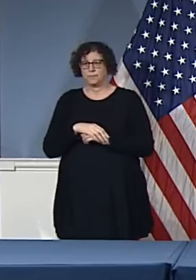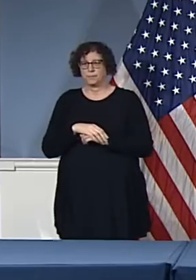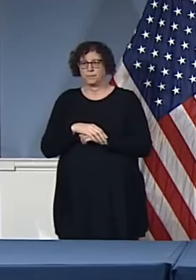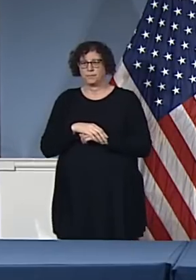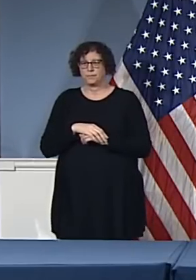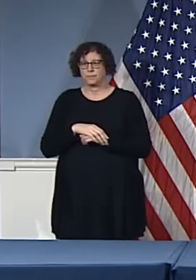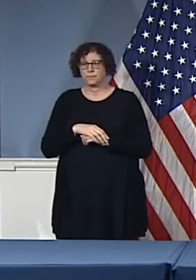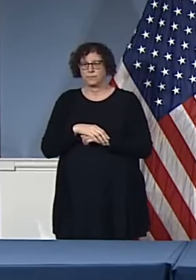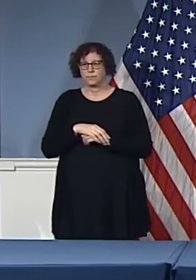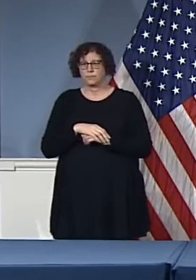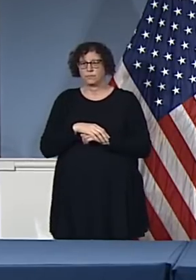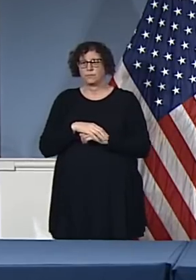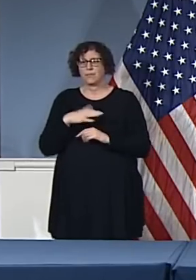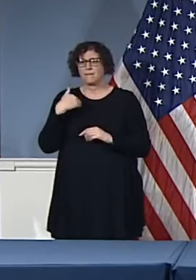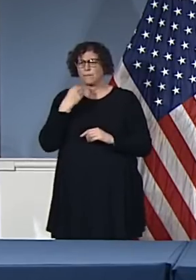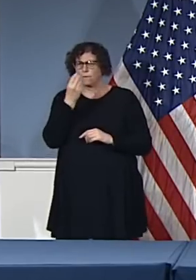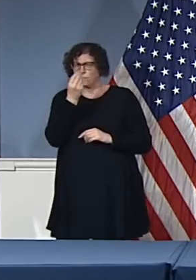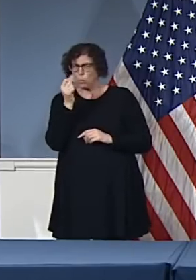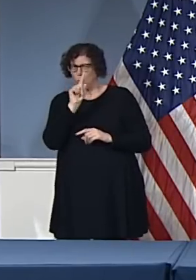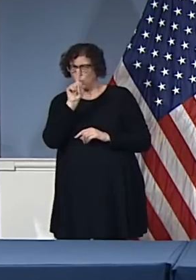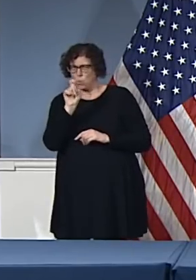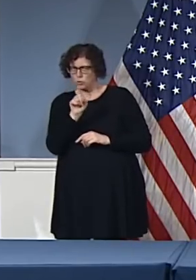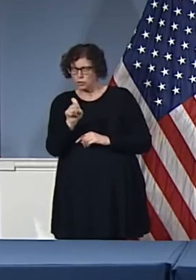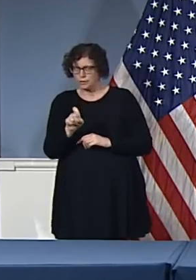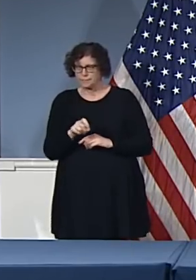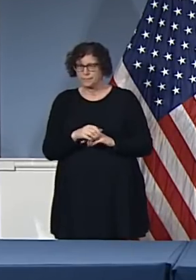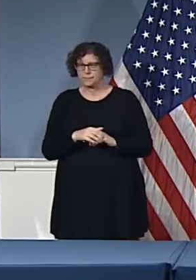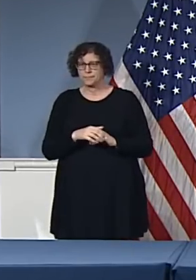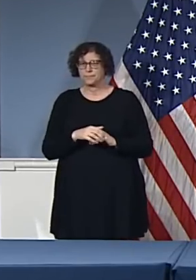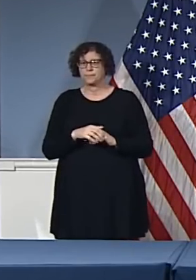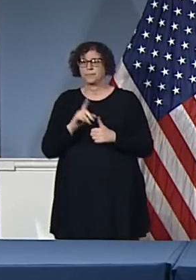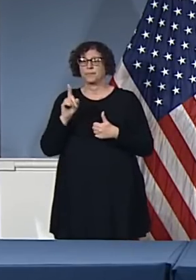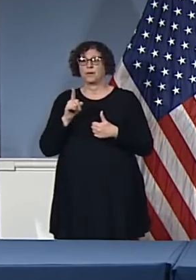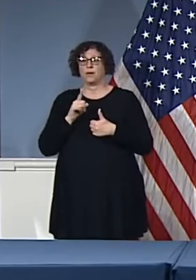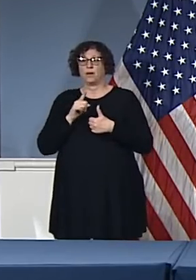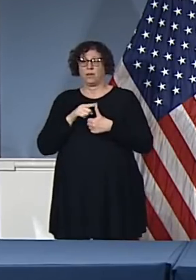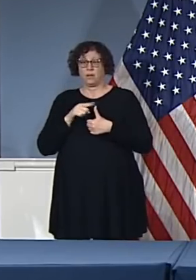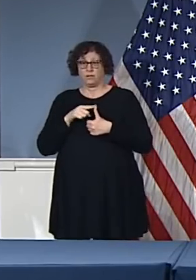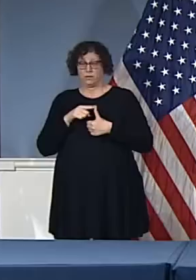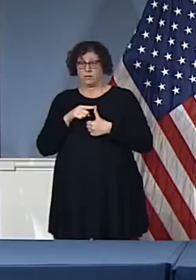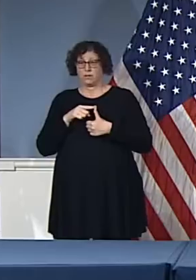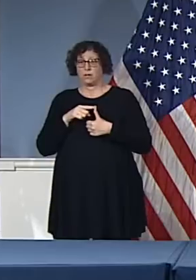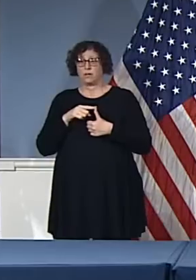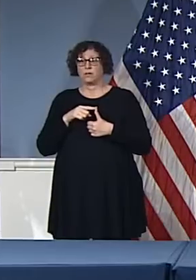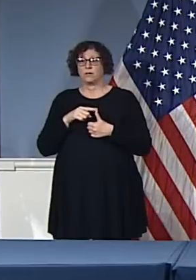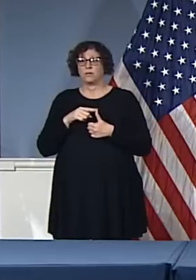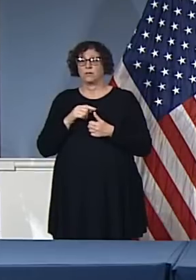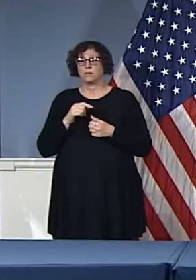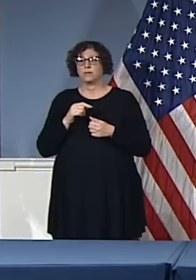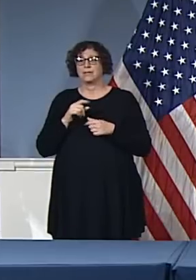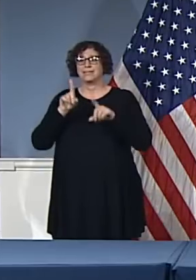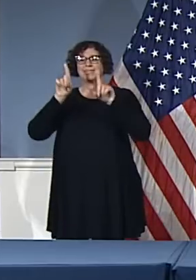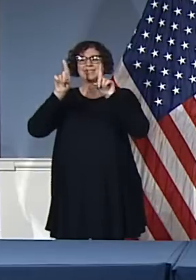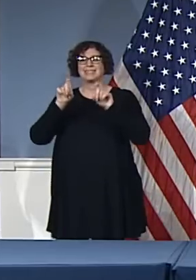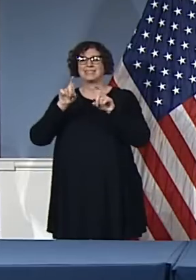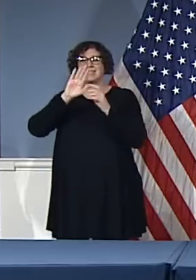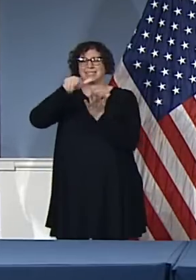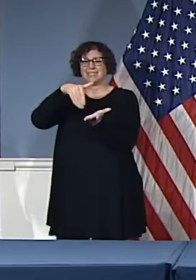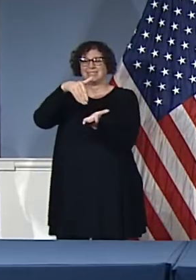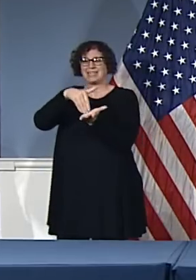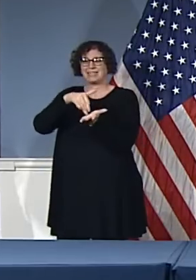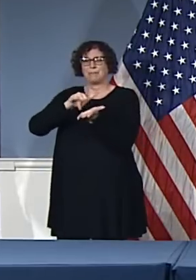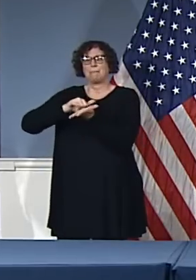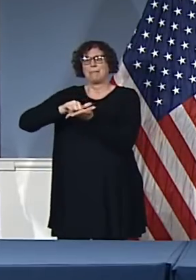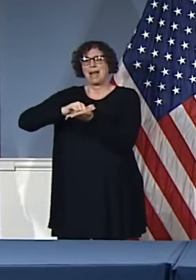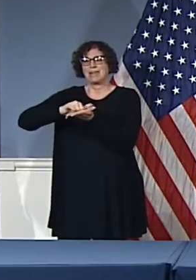I had a couple of questions. The first was in regards to the testing centers in Manhattan. Why were they